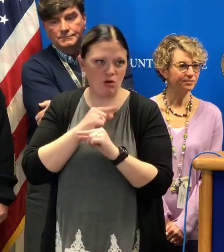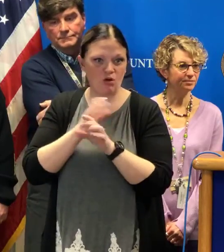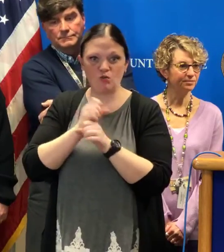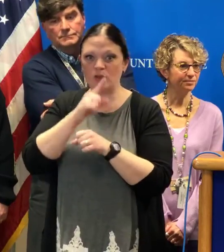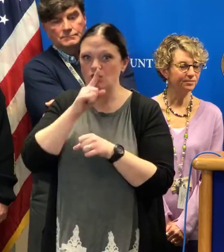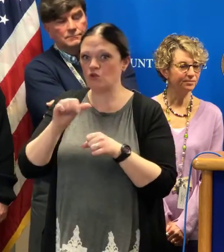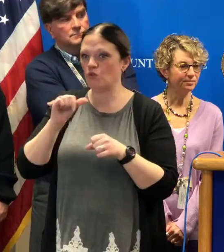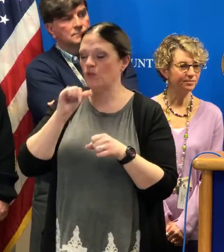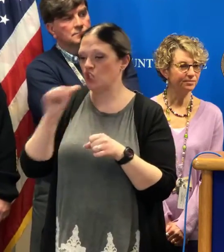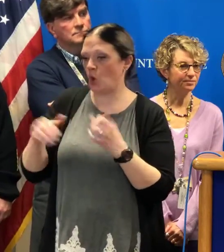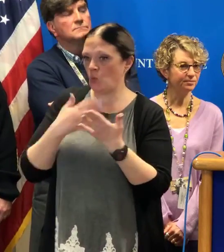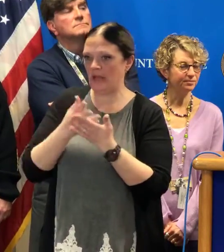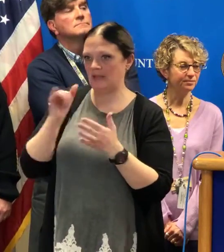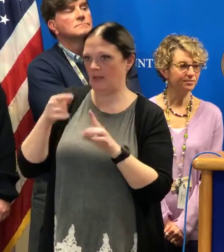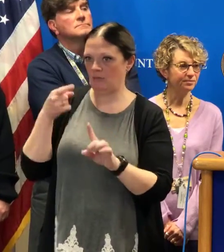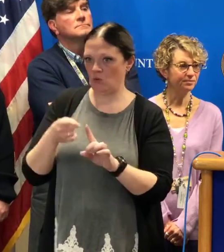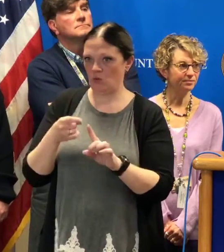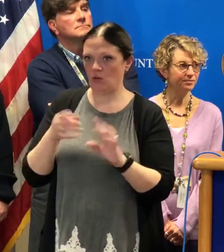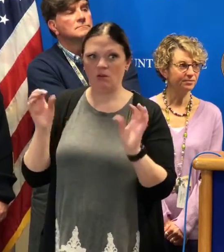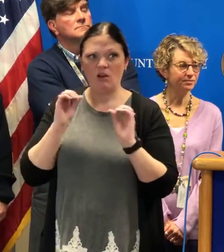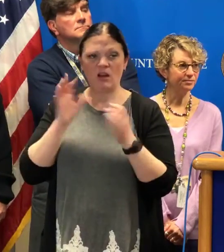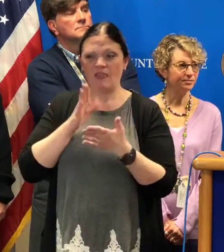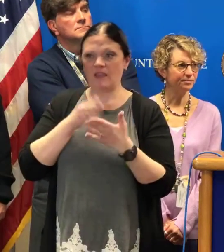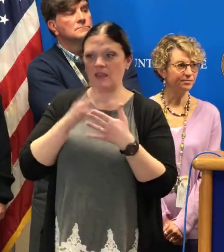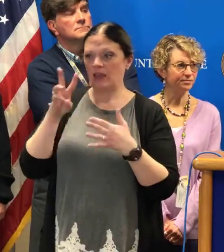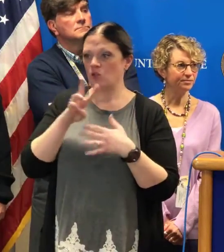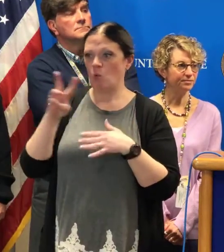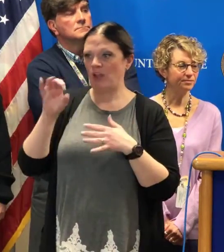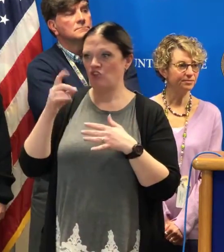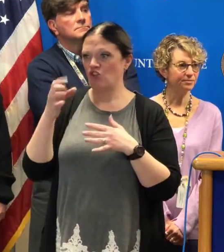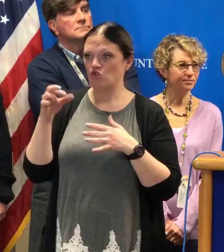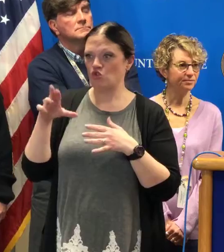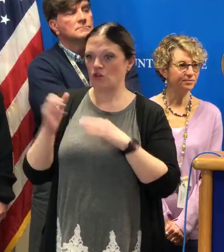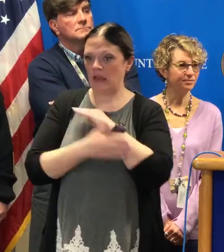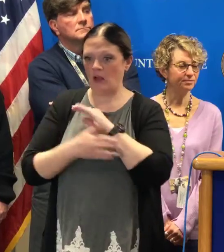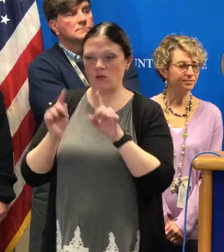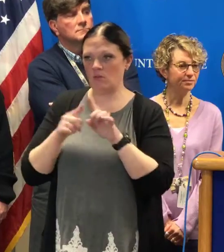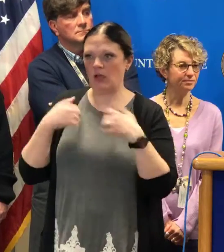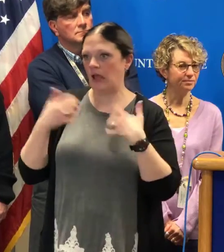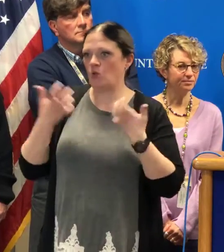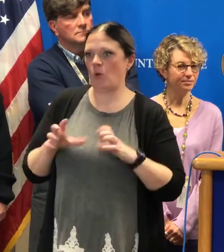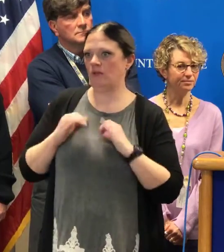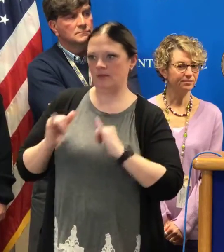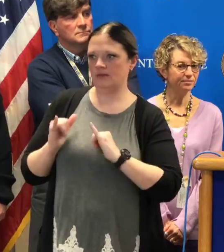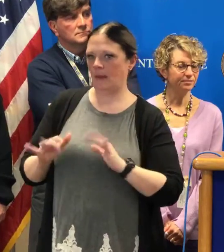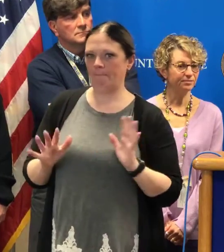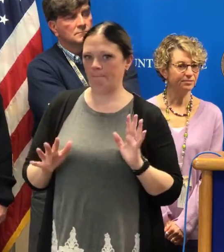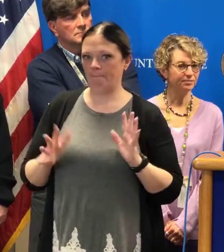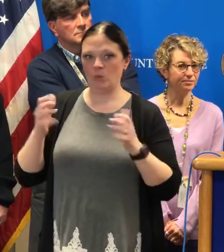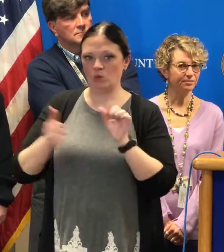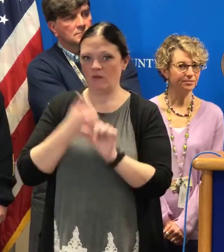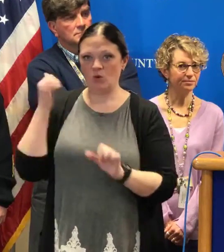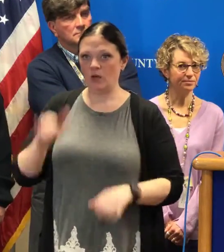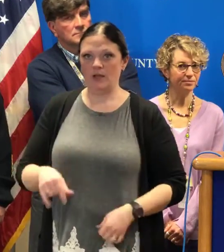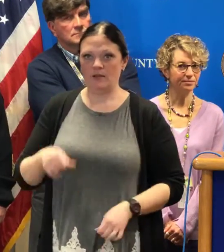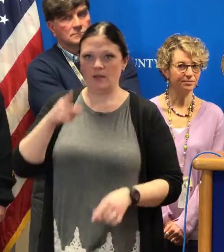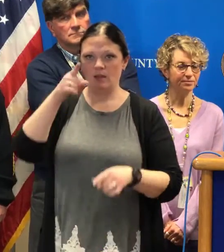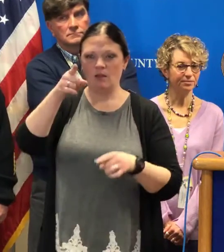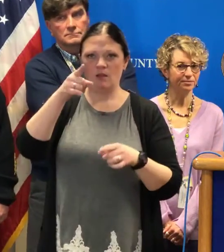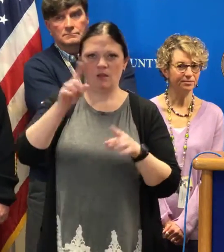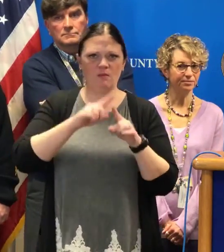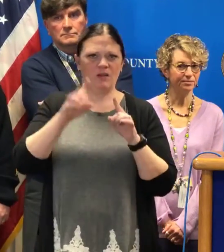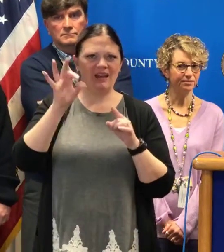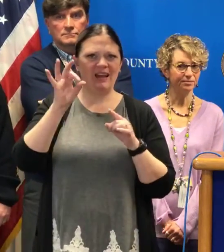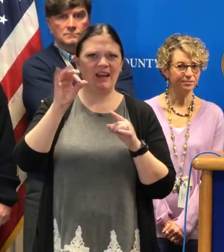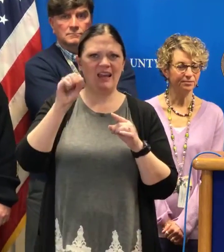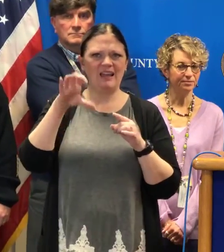to that point. Nothing against my friends in Westchester County, but we don't want to be like New Rochelle is today. We want to avoid that situation. Edison? That